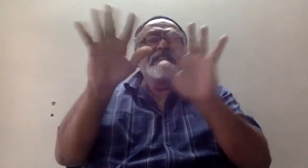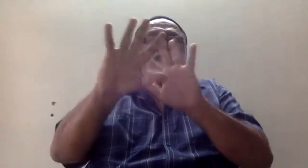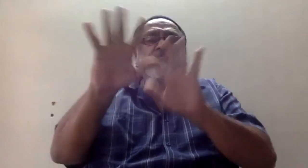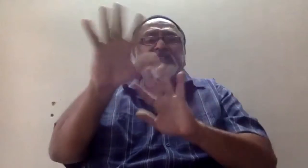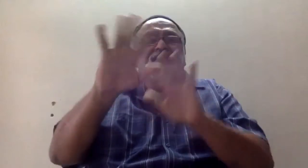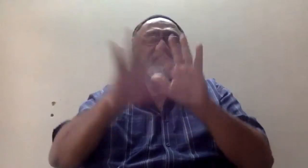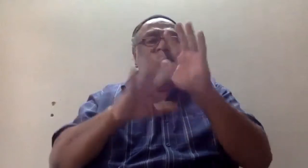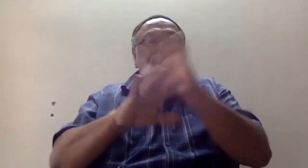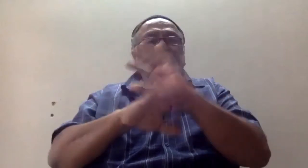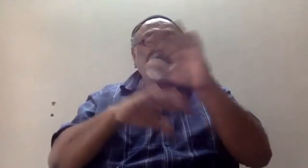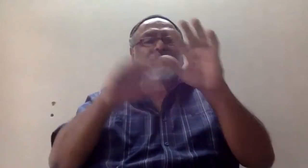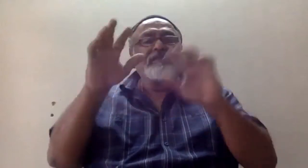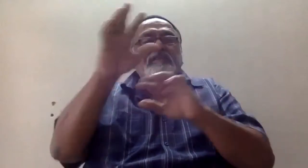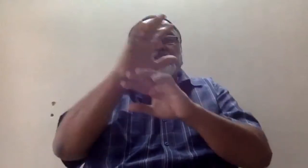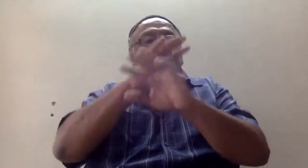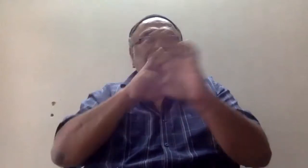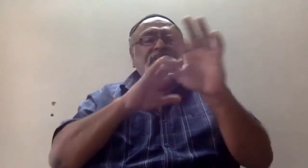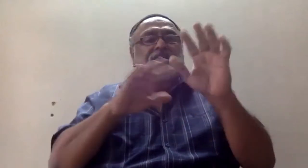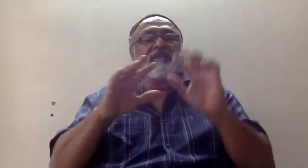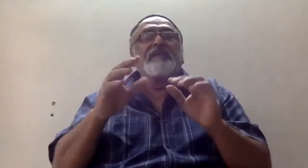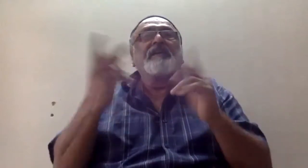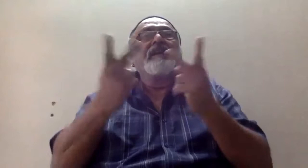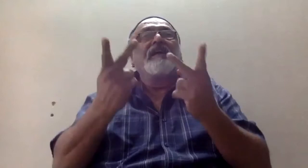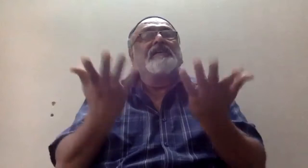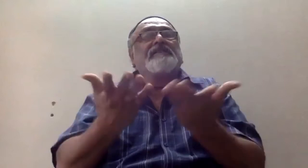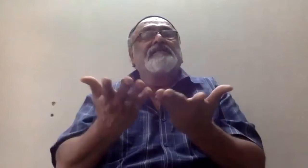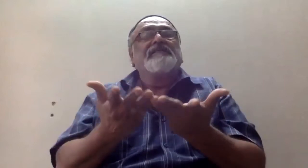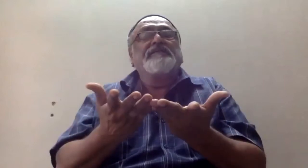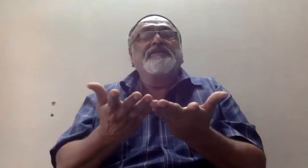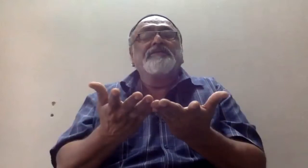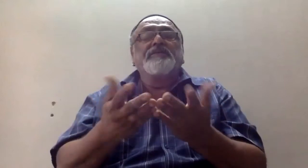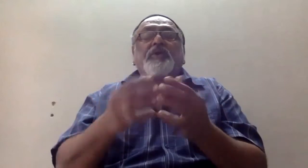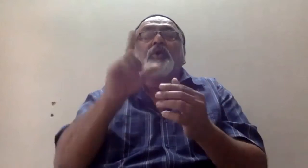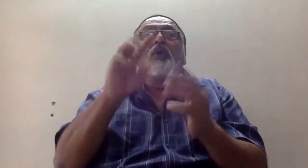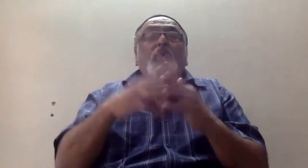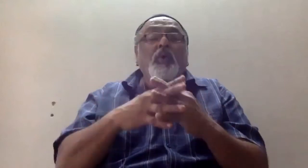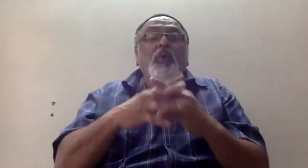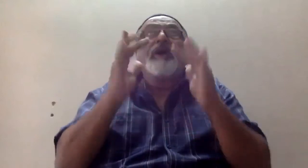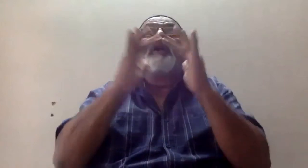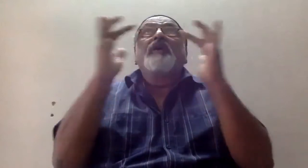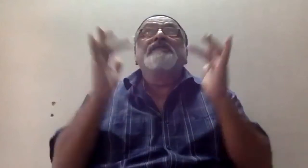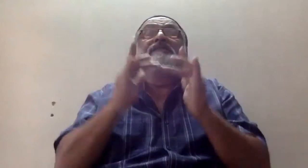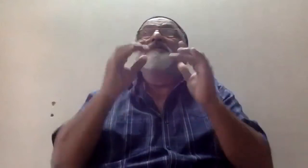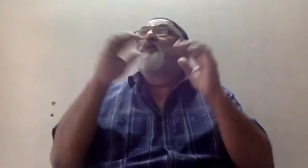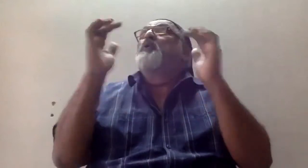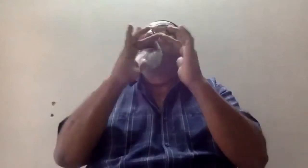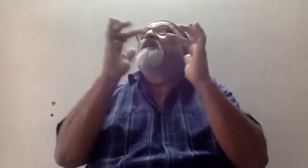vehicle has just gone past. So because of low bandwidth, because of poor connectivity, or because of many other reasons, the sign